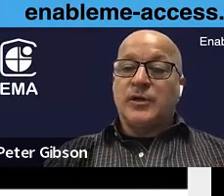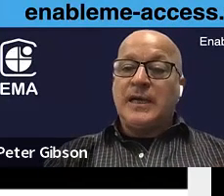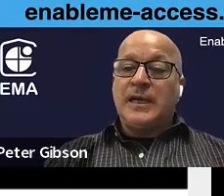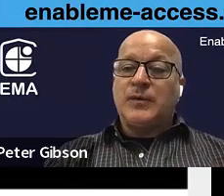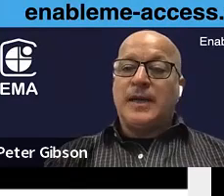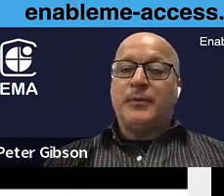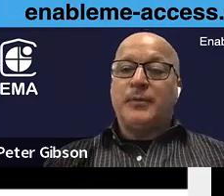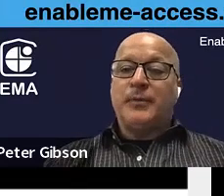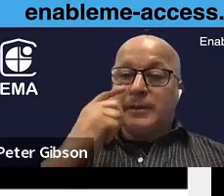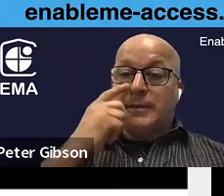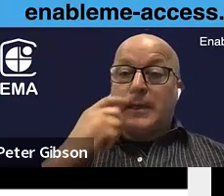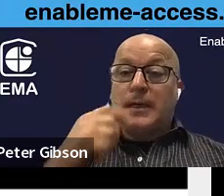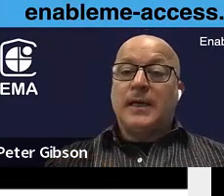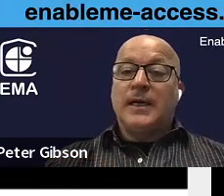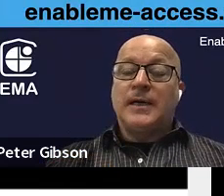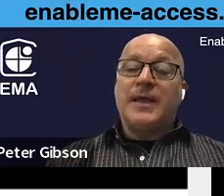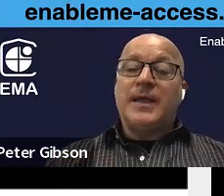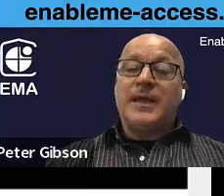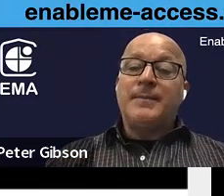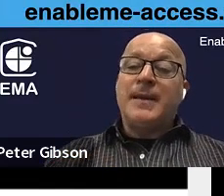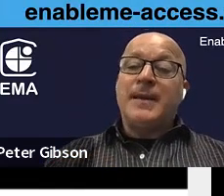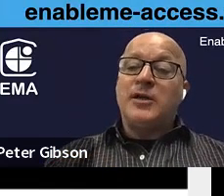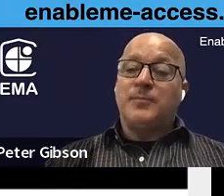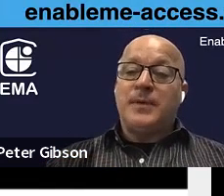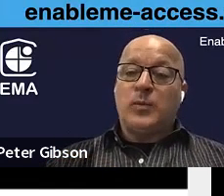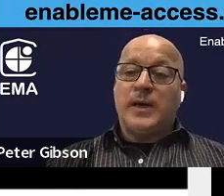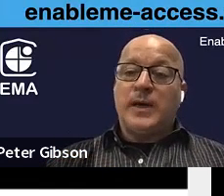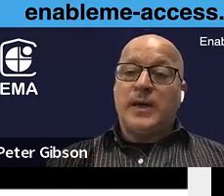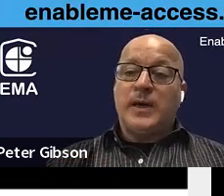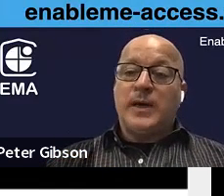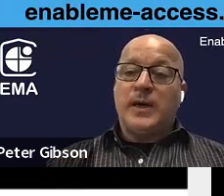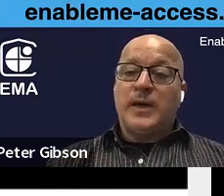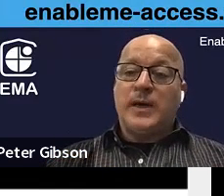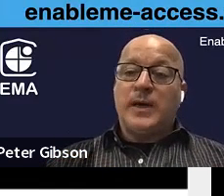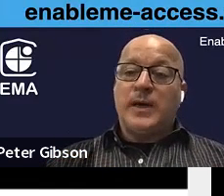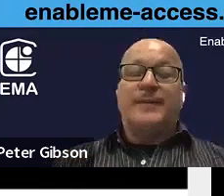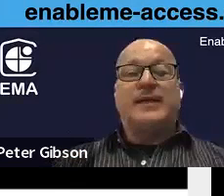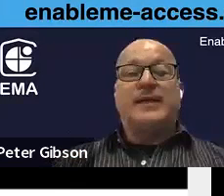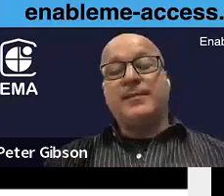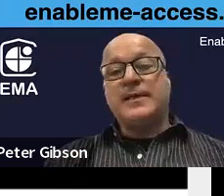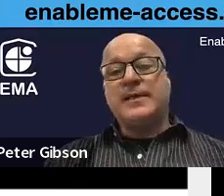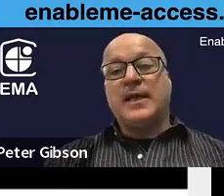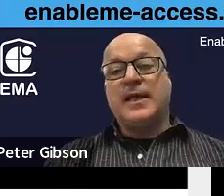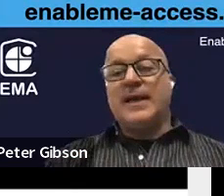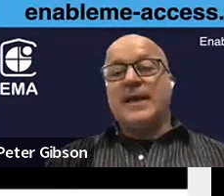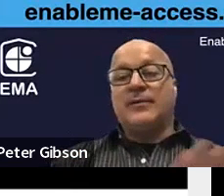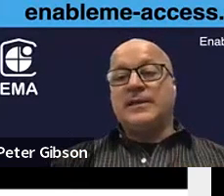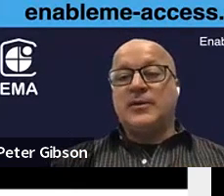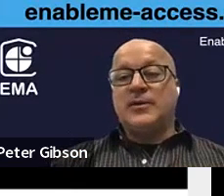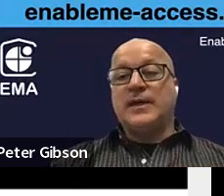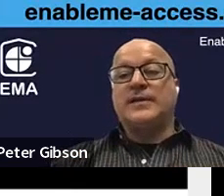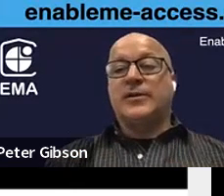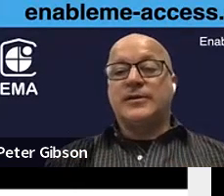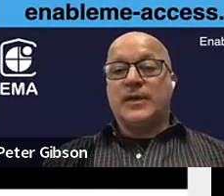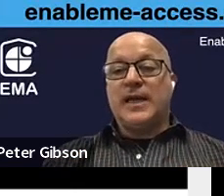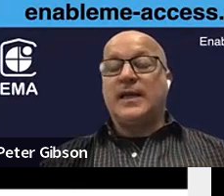which are equally important, they may not be aware of. So if they see a ramp, they might say, yes,